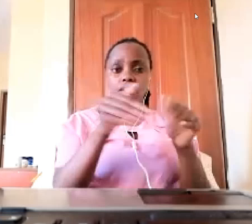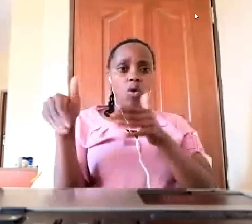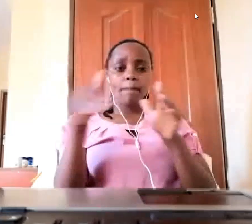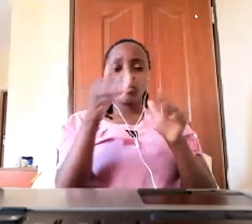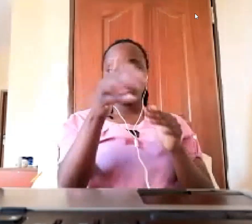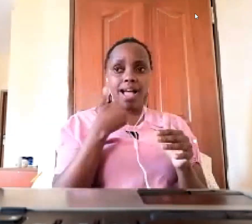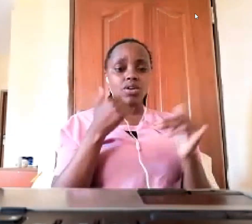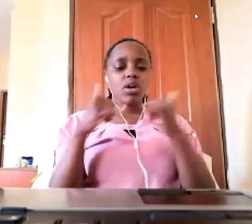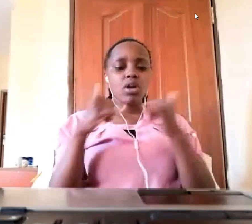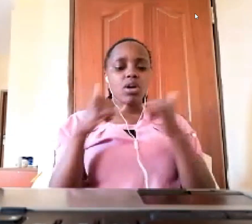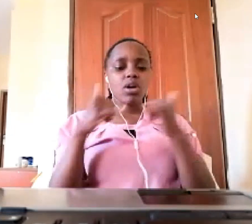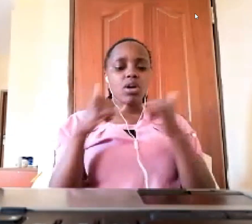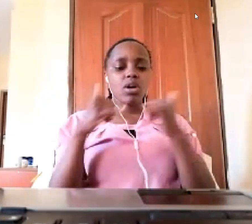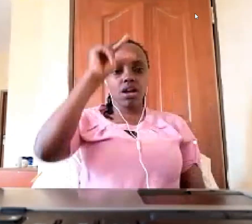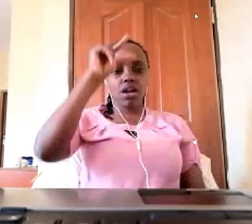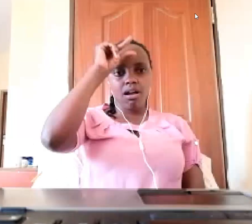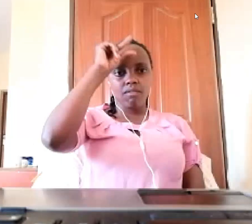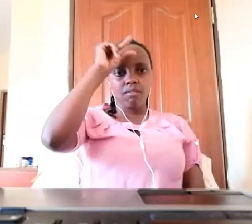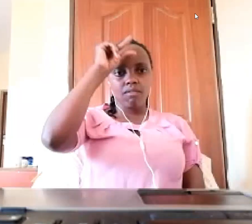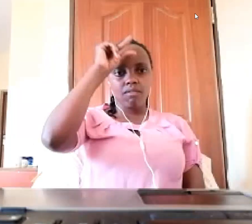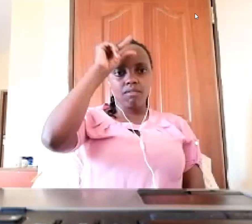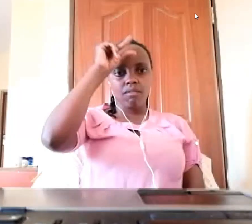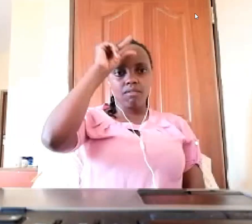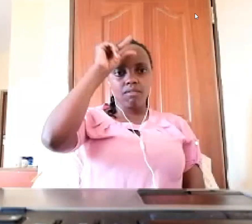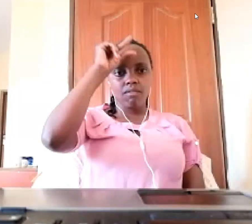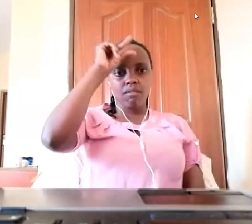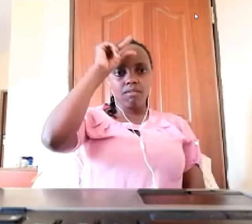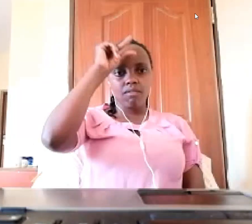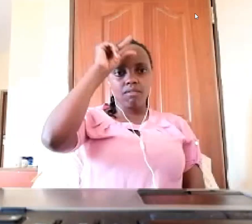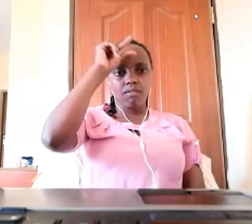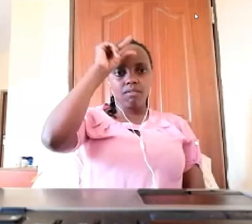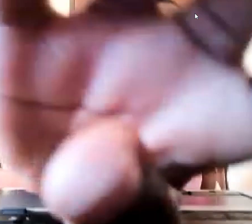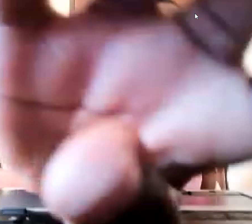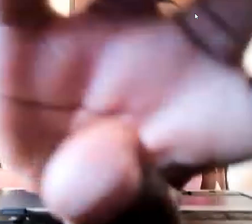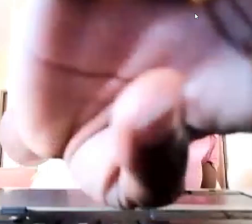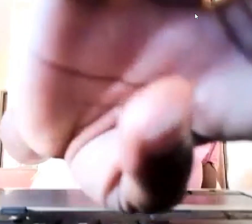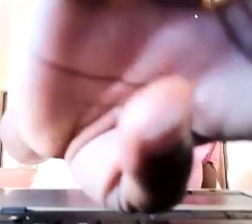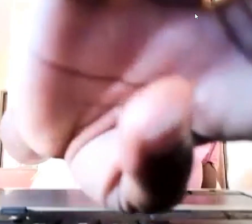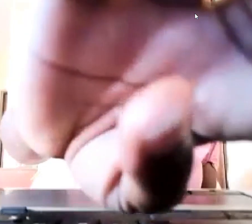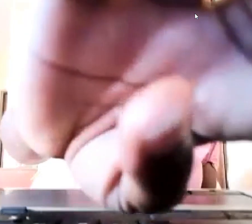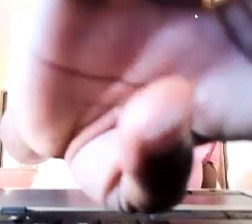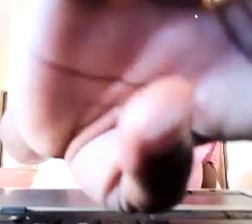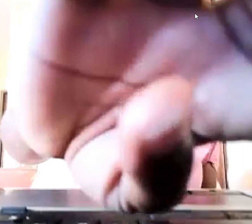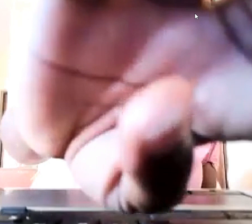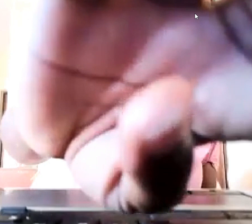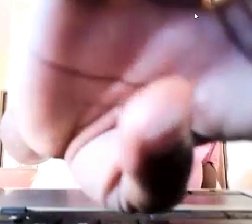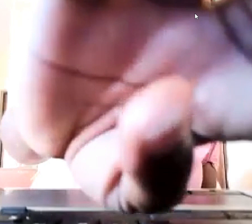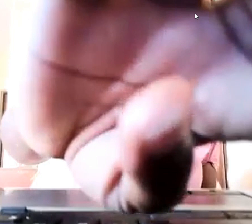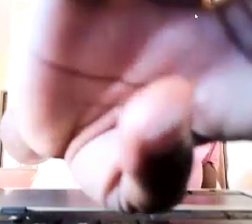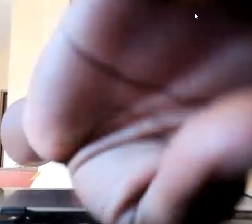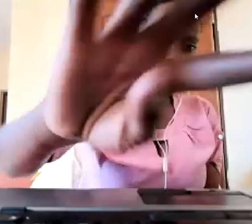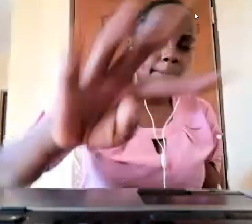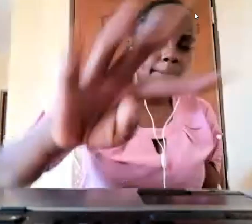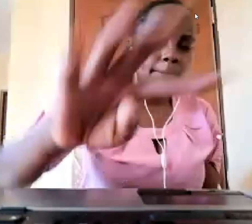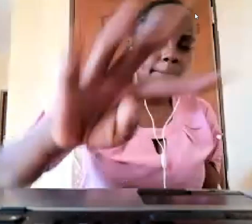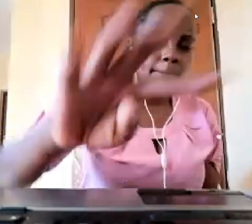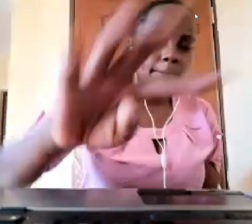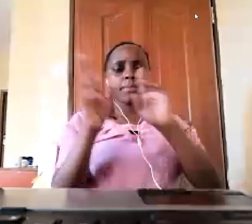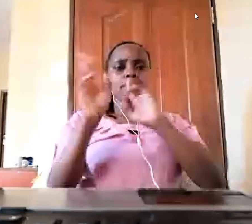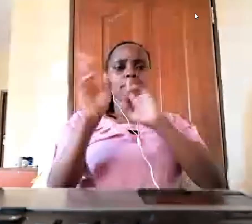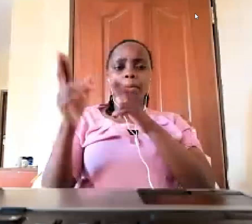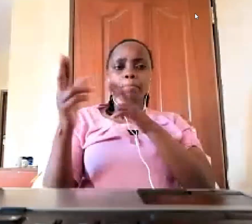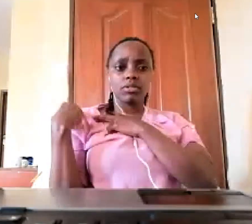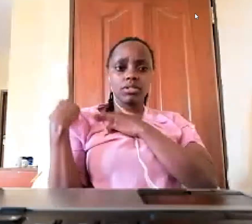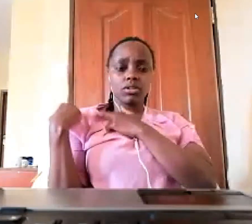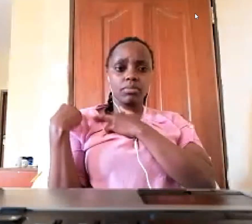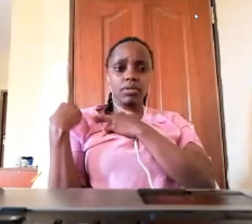is there, and we're trying to push governments to actually make a pressure on these governments who are not complying with their